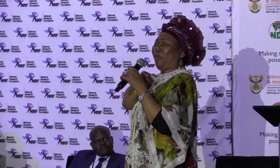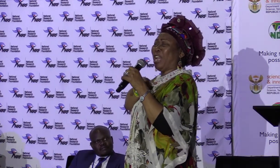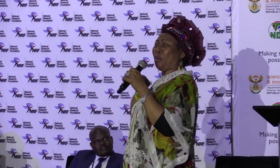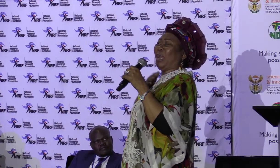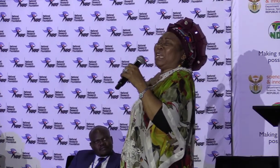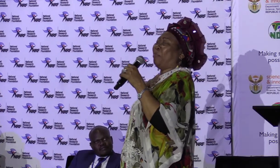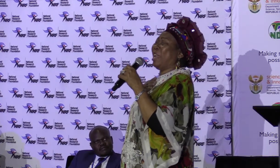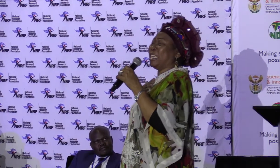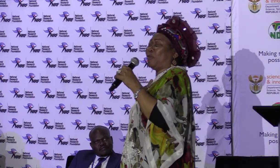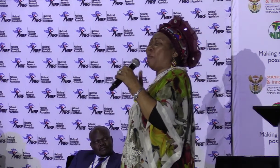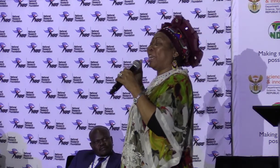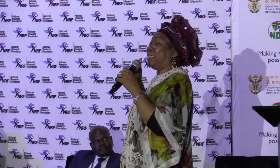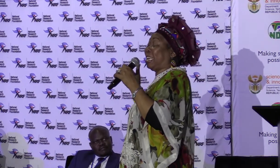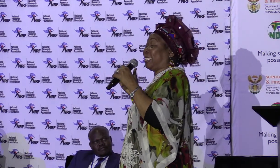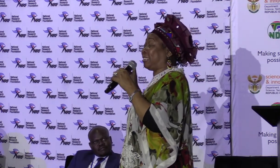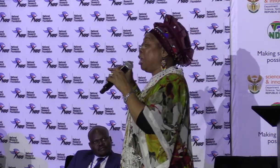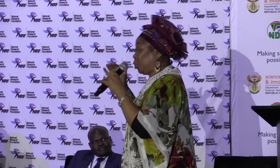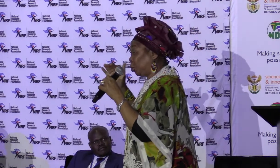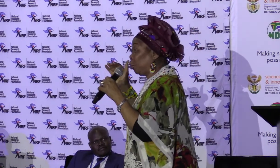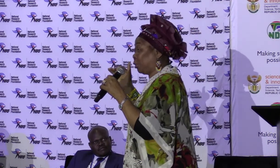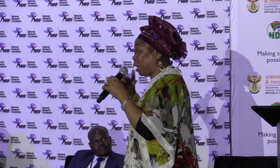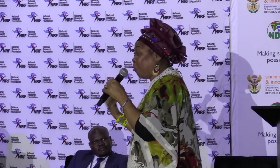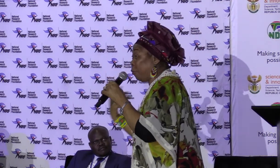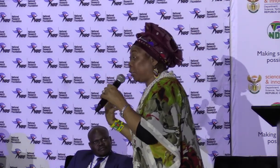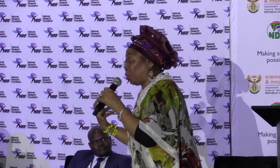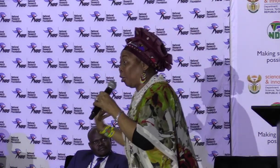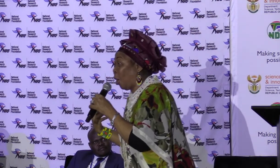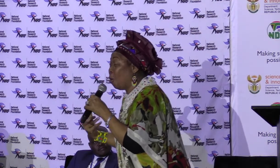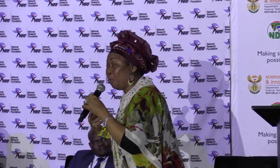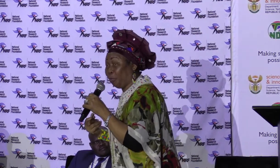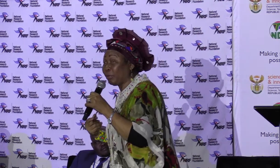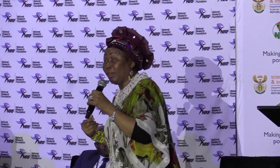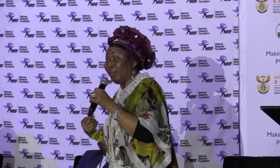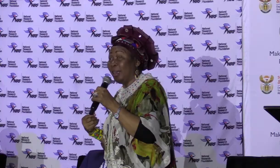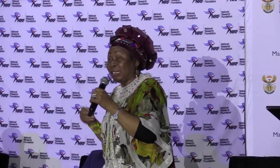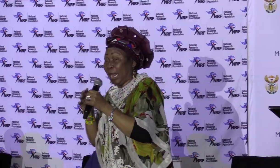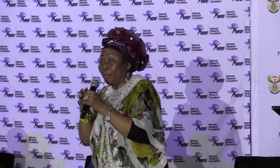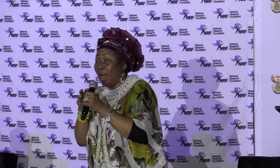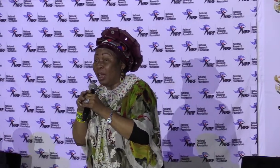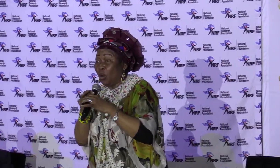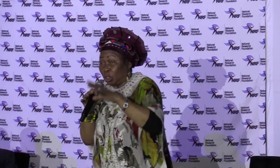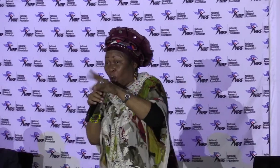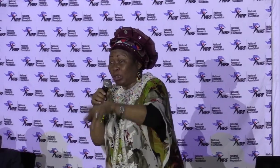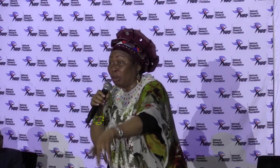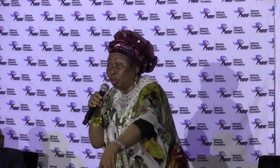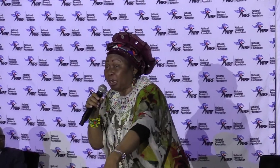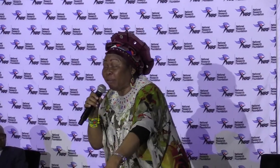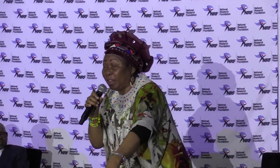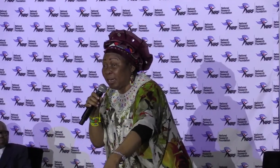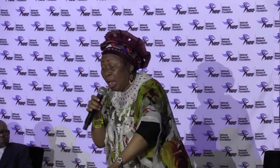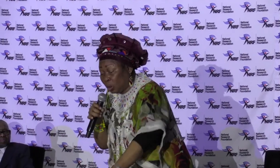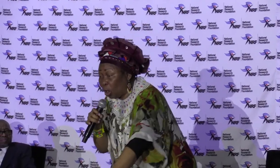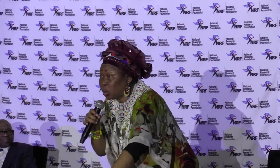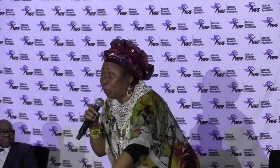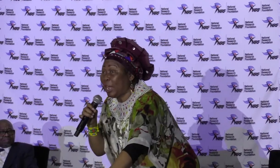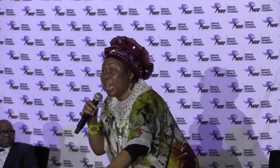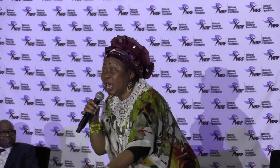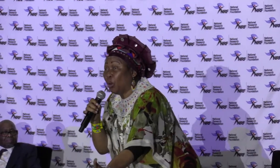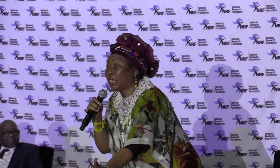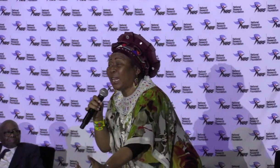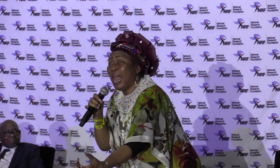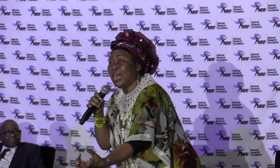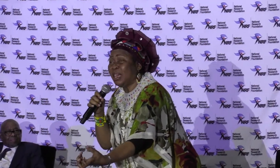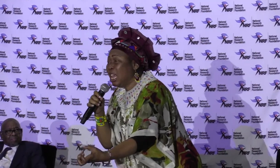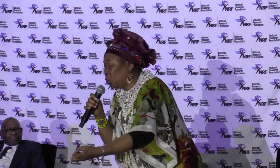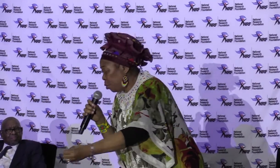proud. You feel like, what a place for my ancestors to choose for me to call home. Themba would go down to the river then to also